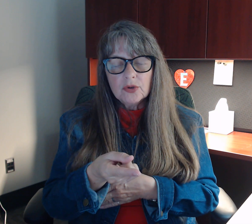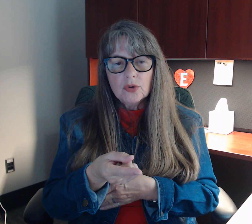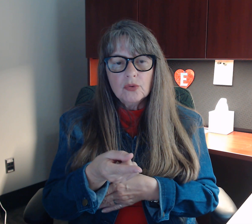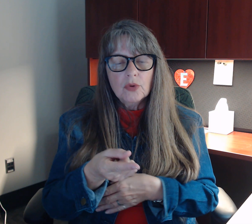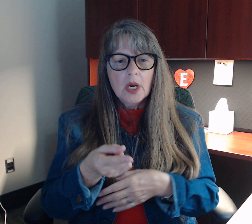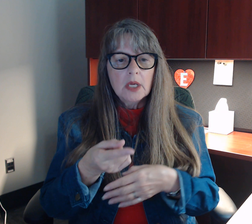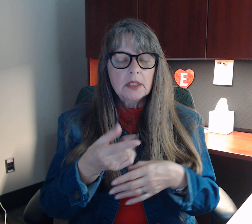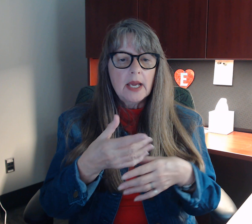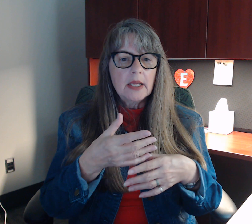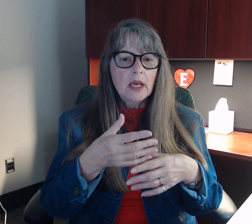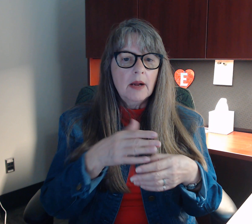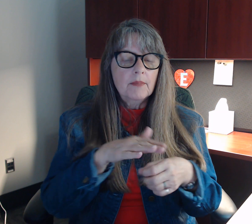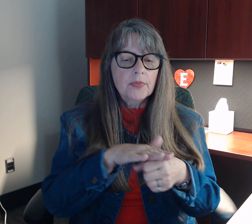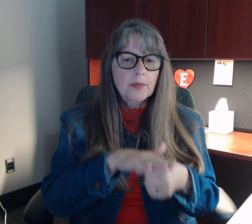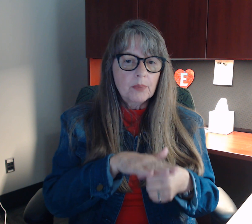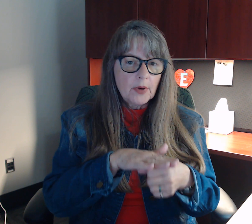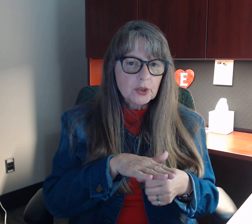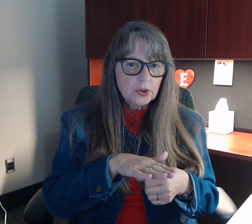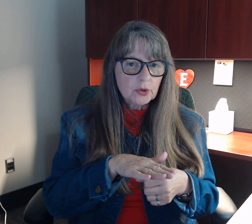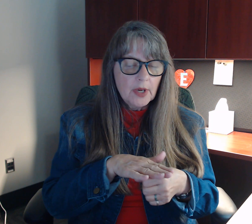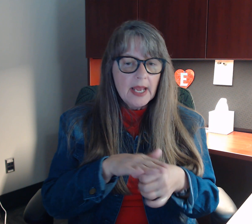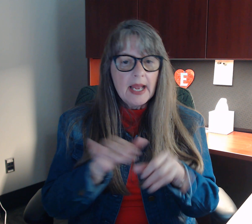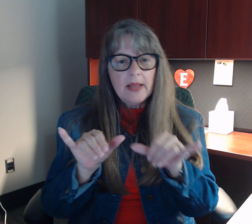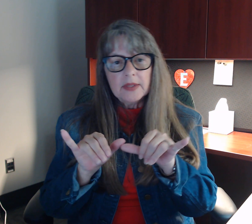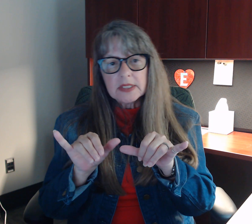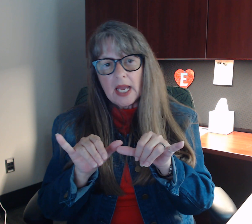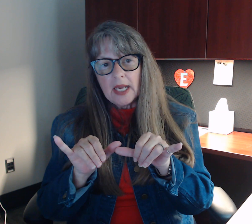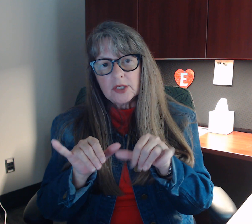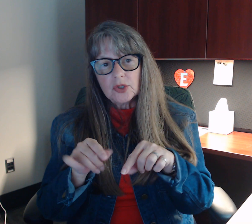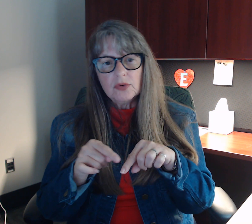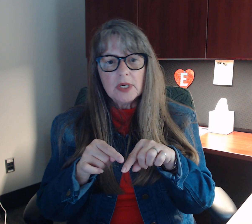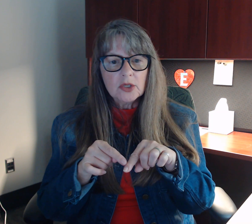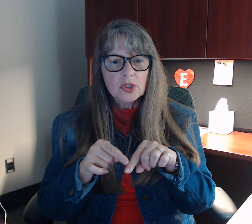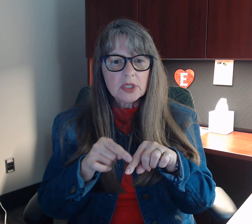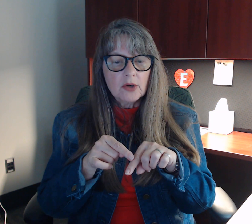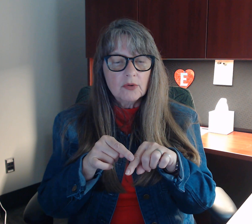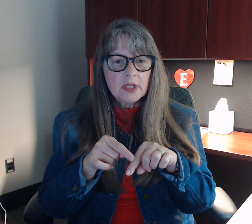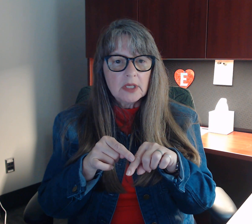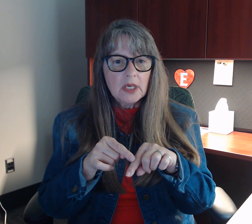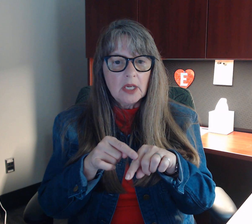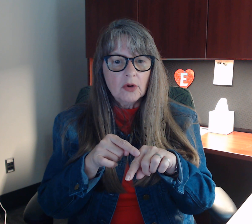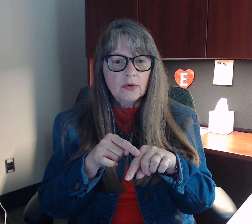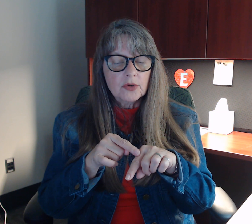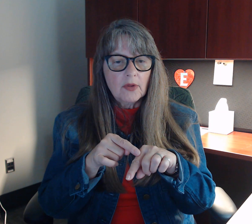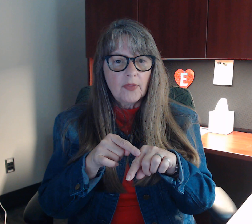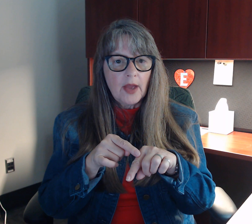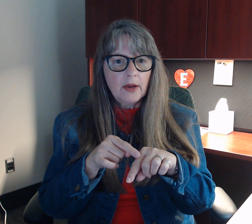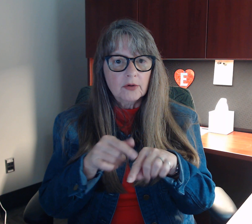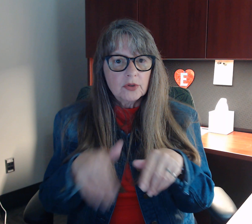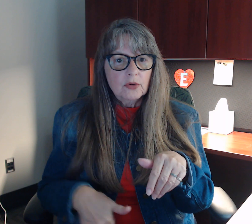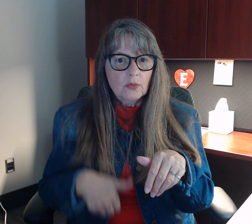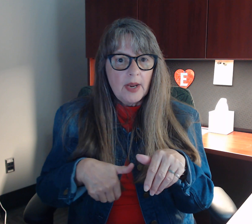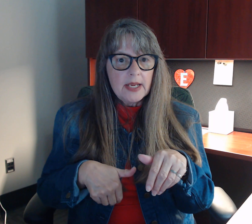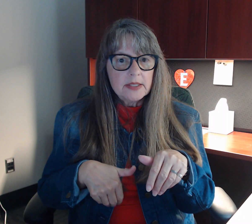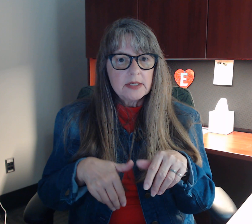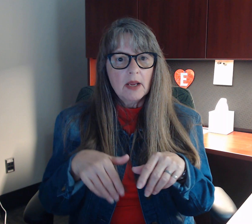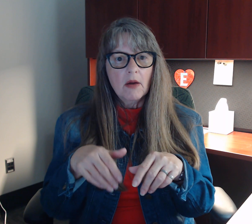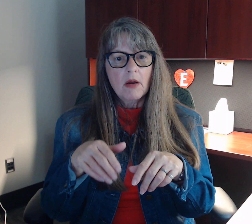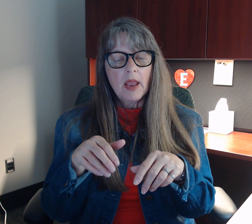you the pressure and the size. Do you need it just underneath the knee or to the thigh or to your waist? And